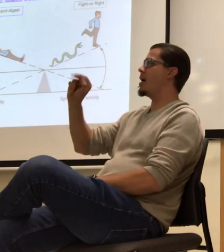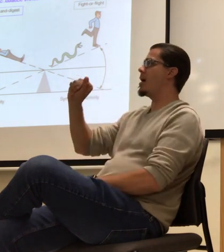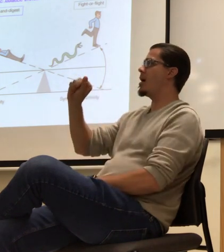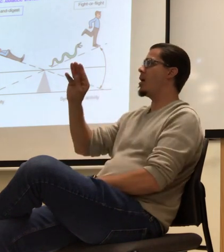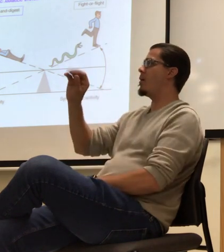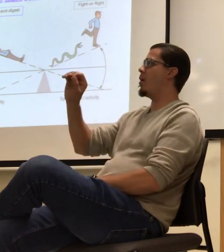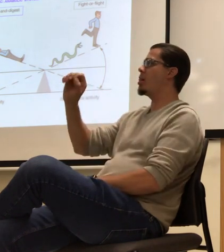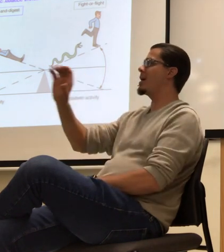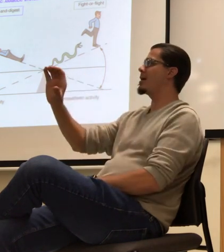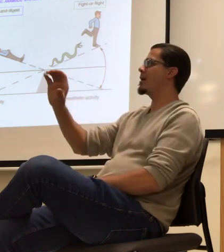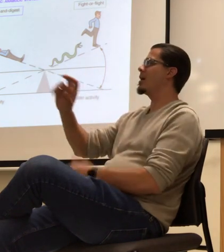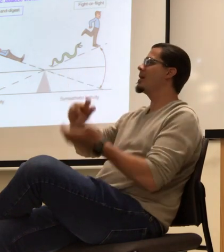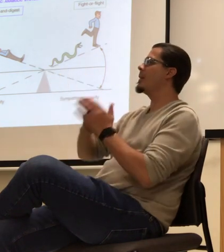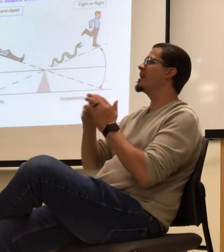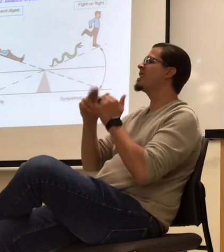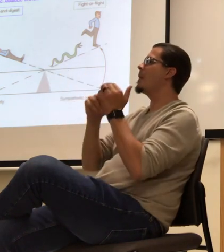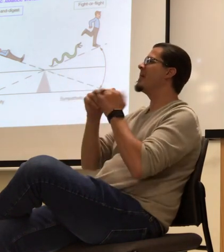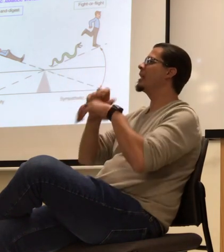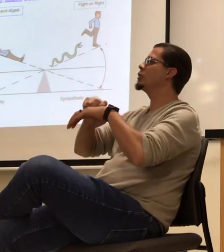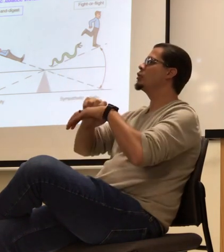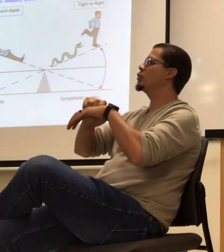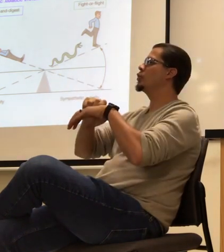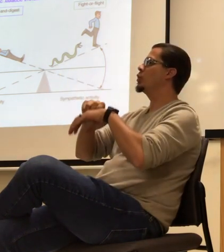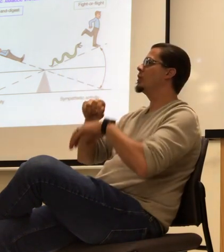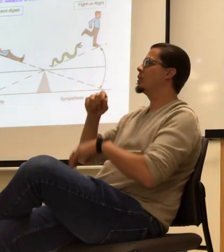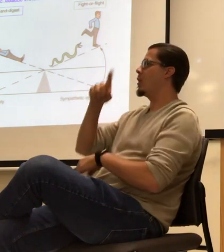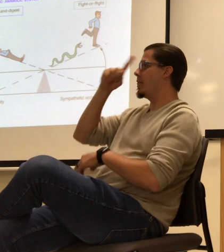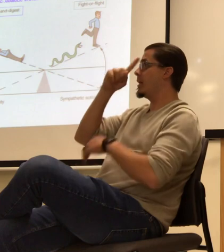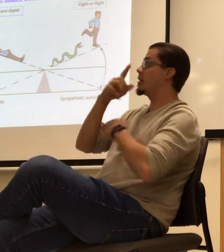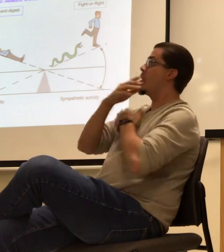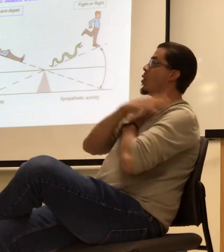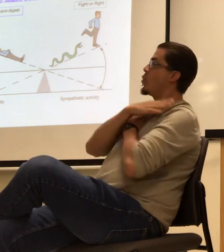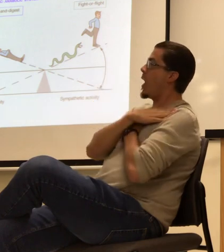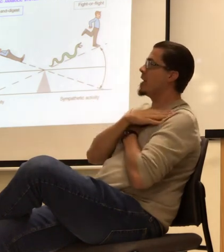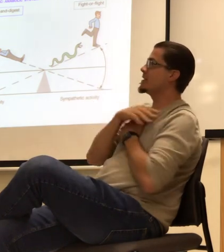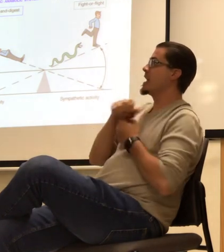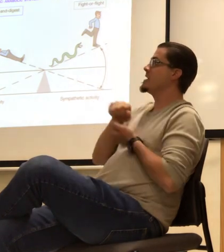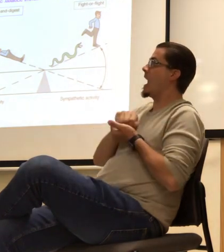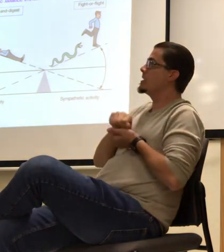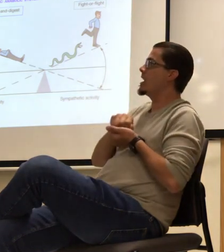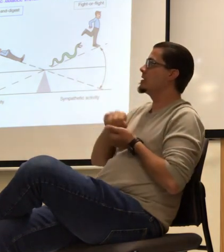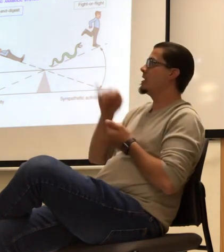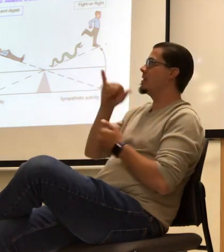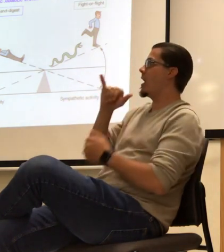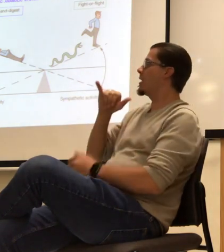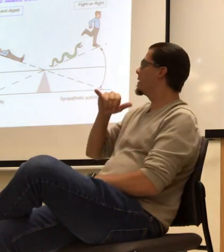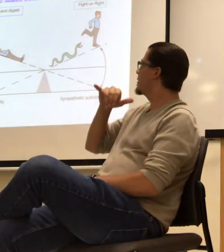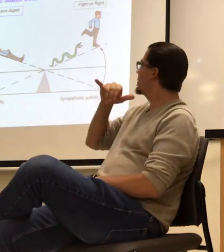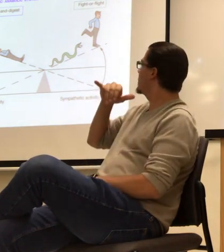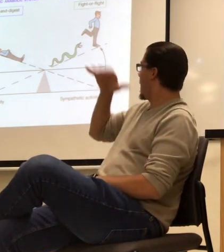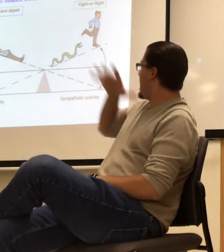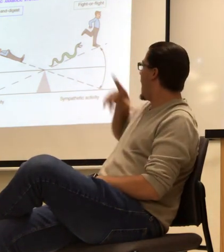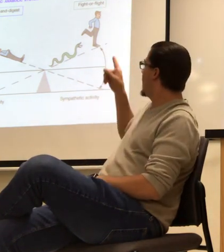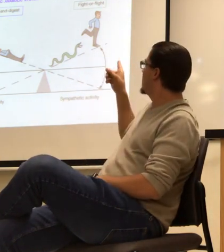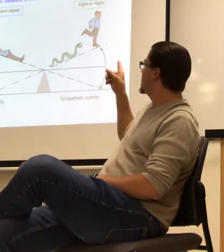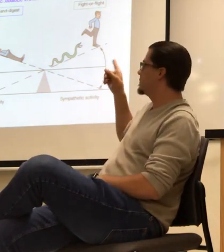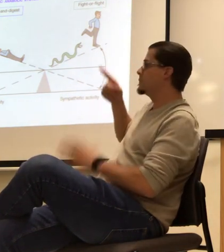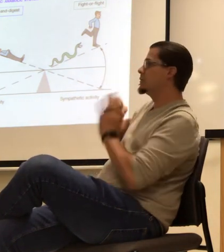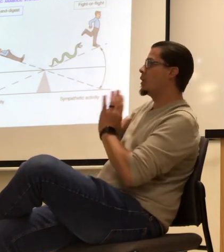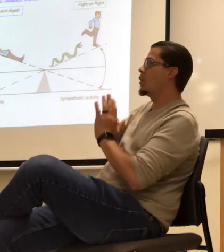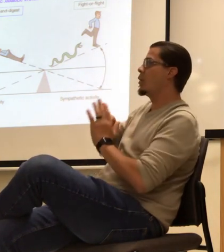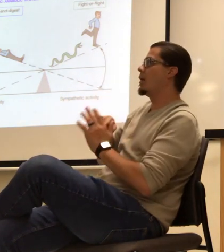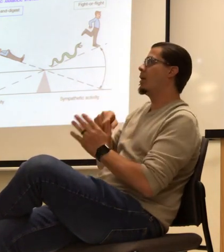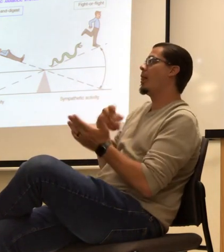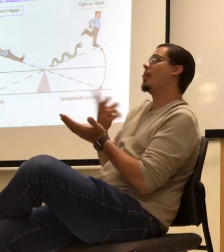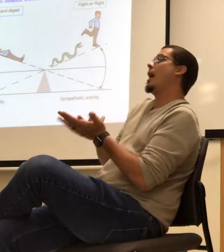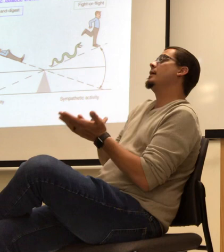That means tissue building. So think rest and digest, you know, like the man is illustrating, laying down,